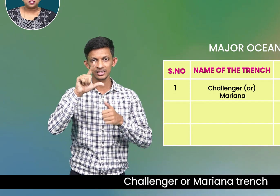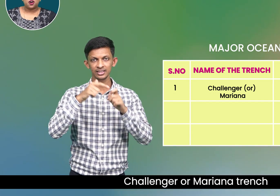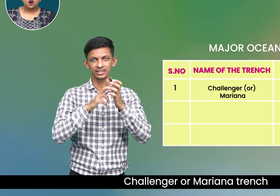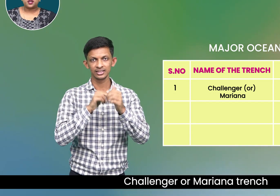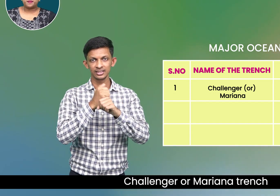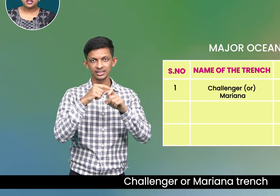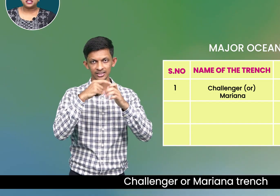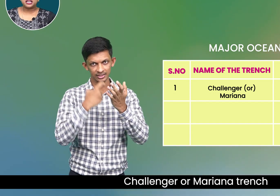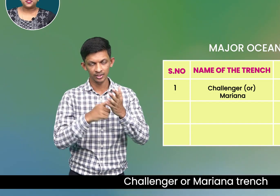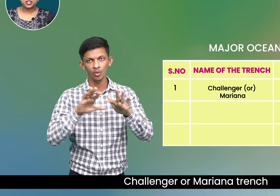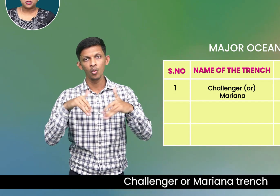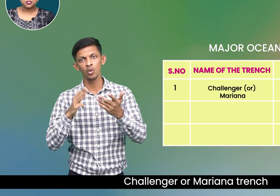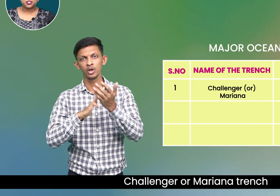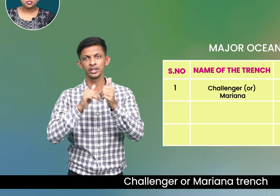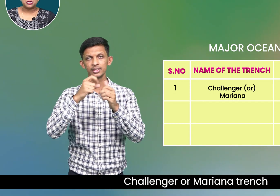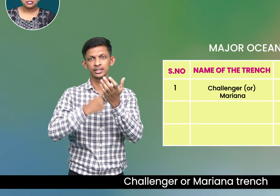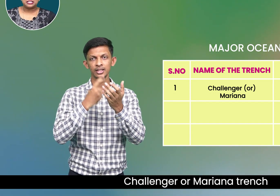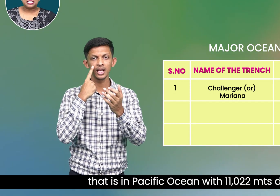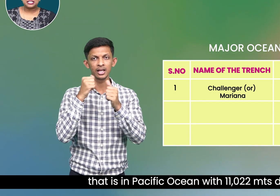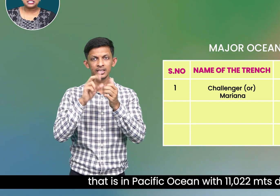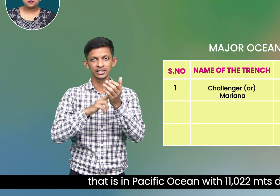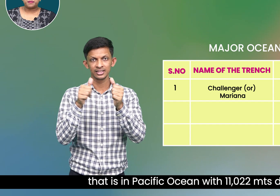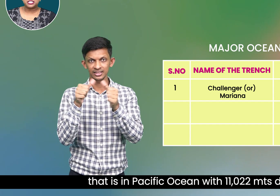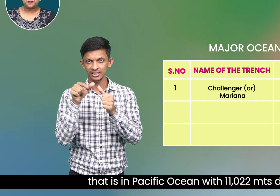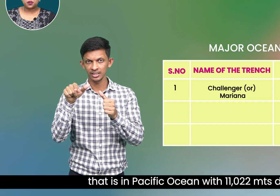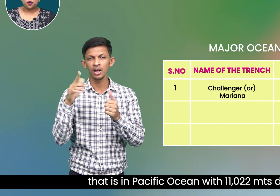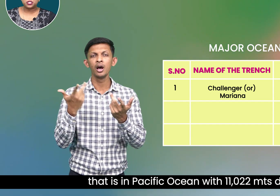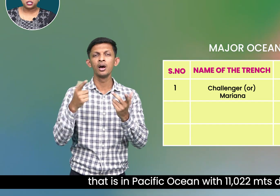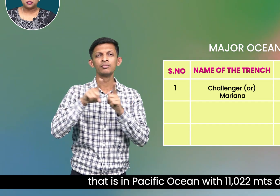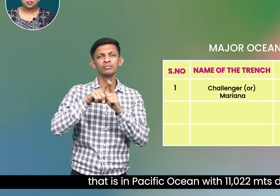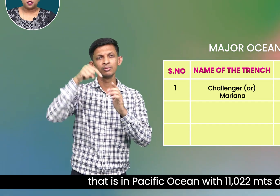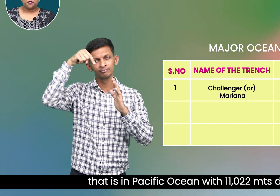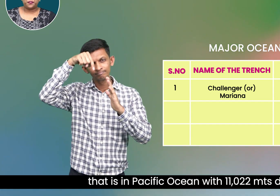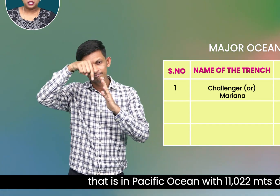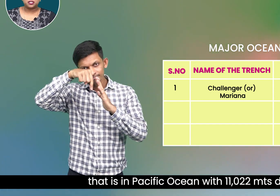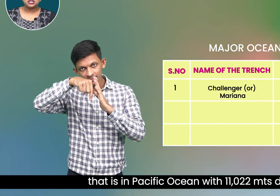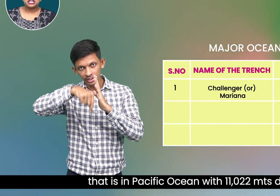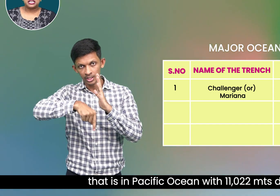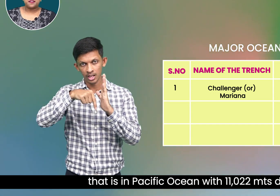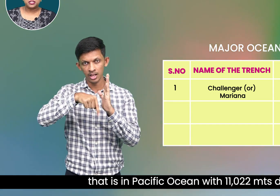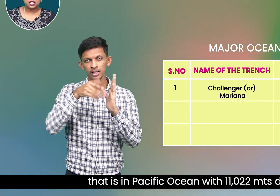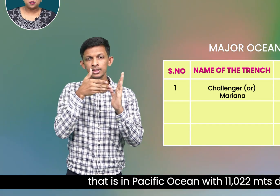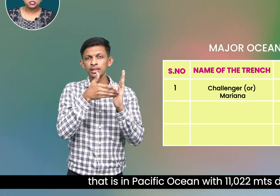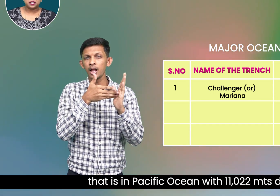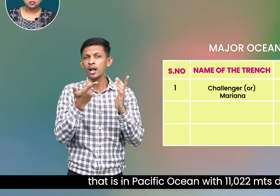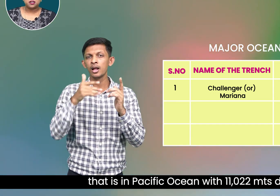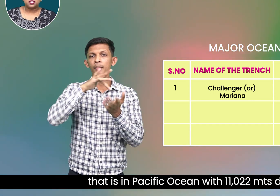Challenger or Mariana Trench, that is in Pacific Ocean with